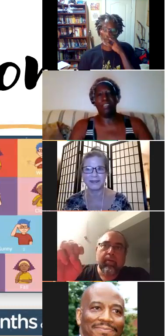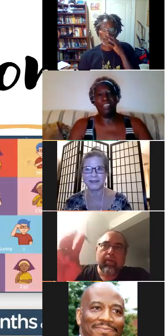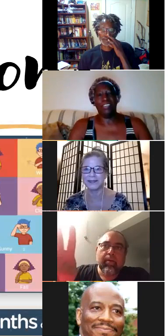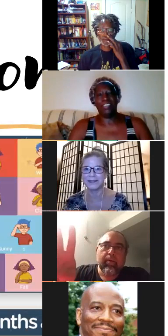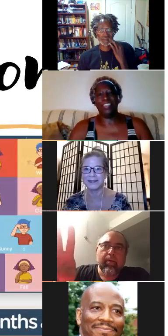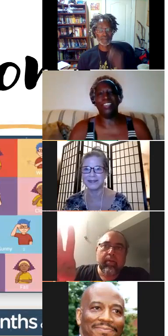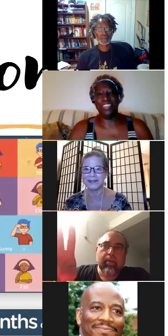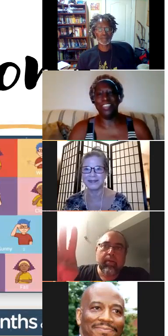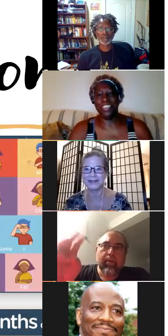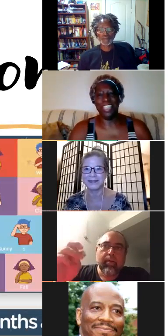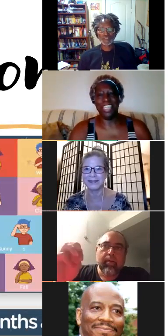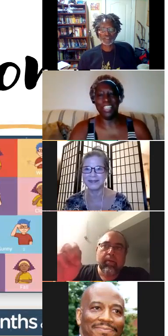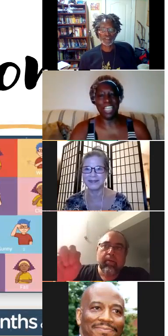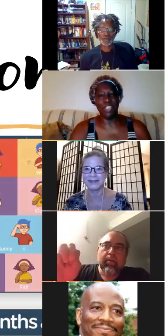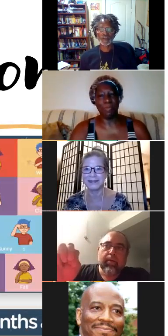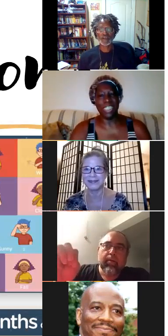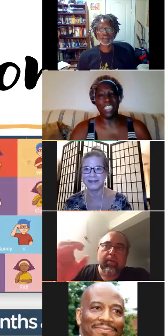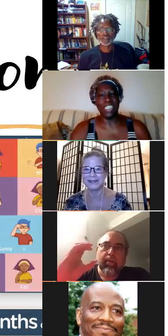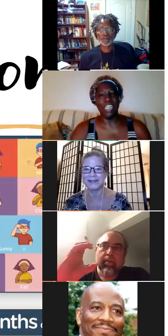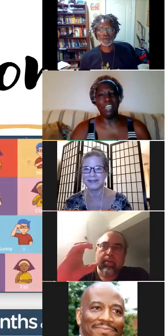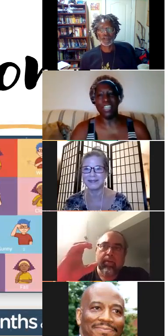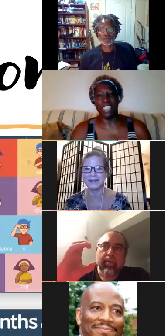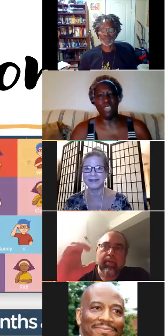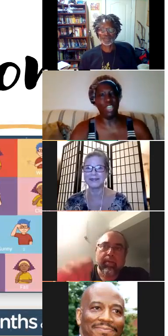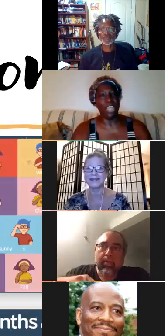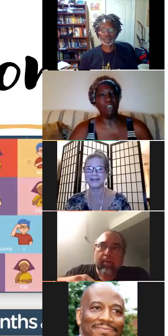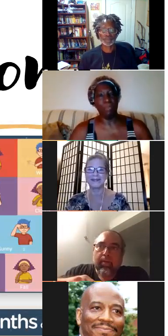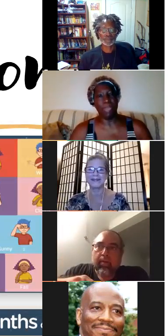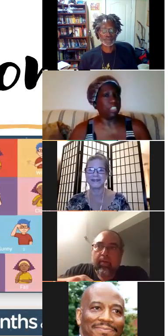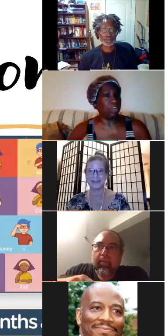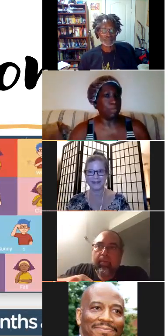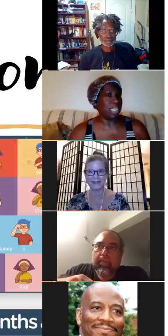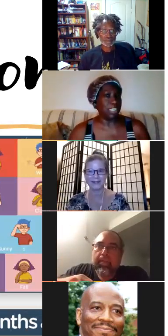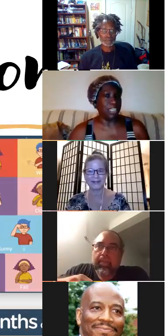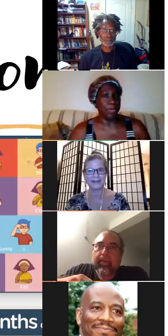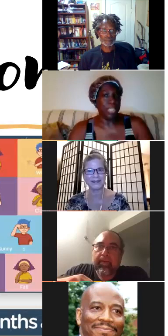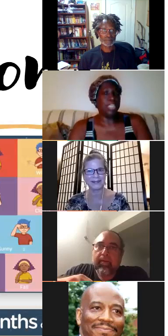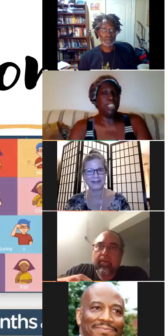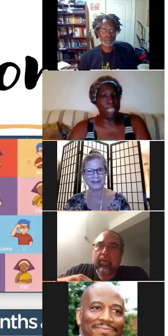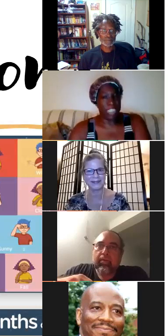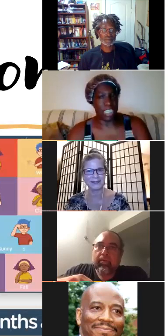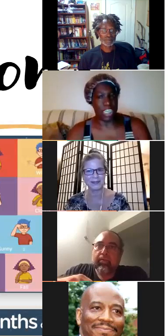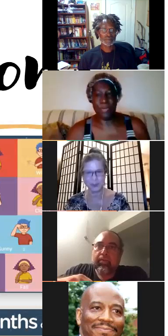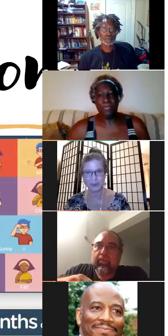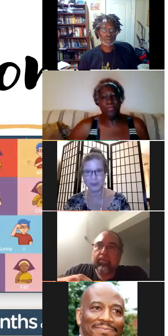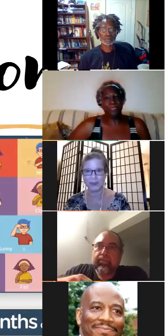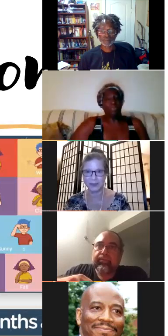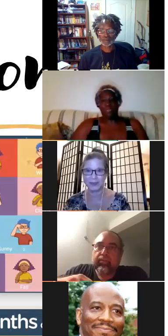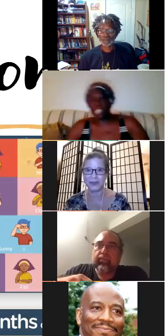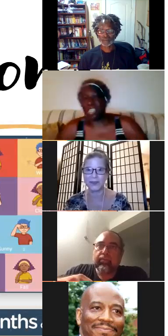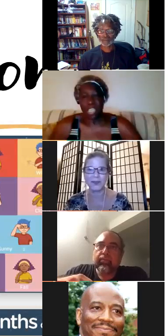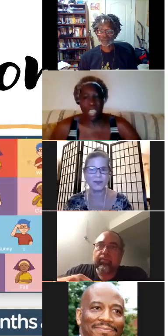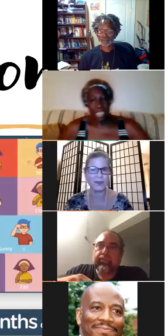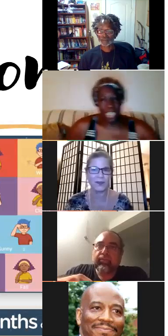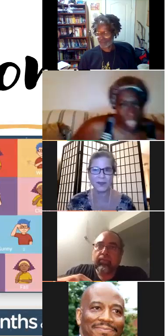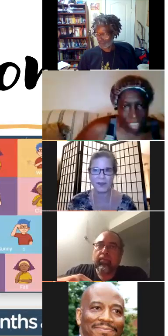Wow. And that's your months of the year. If you know the alphabets, you automatically know the months of the year.